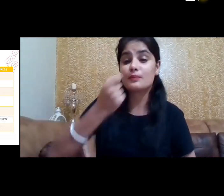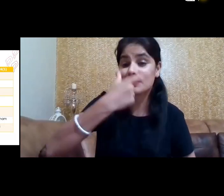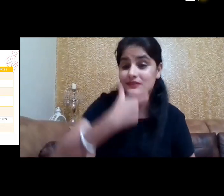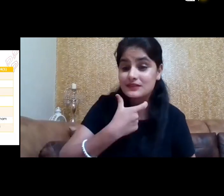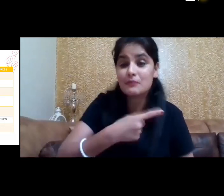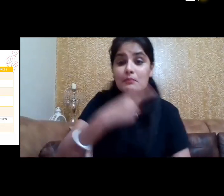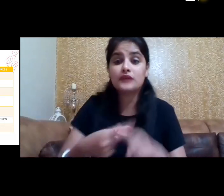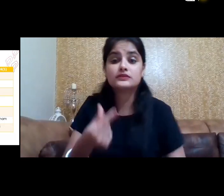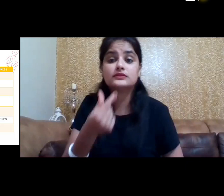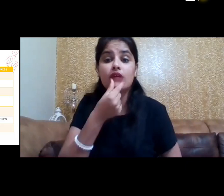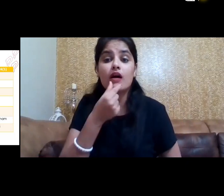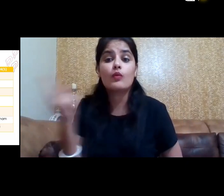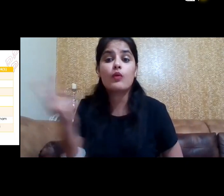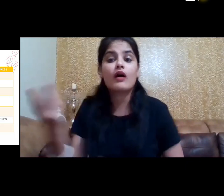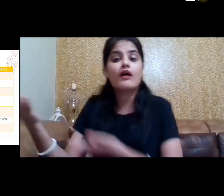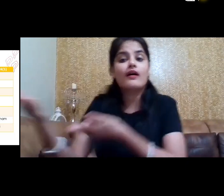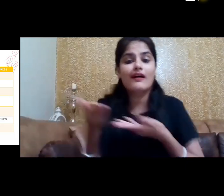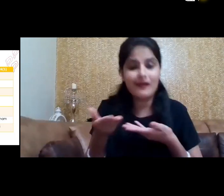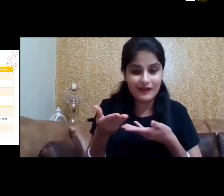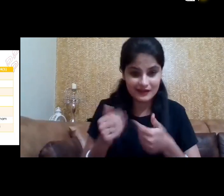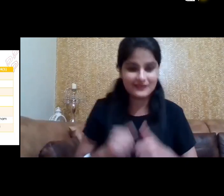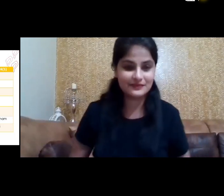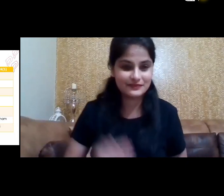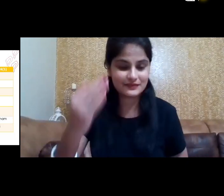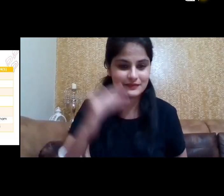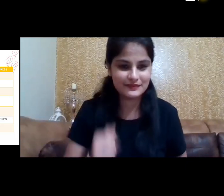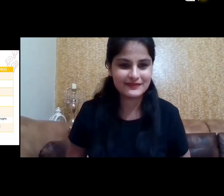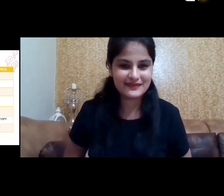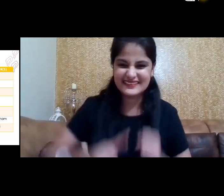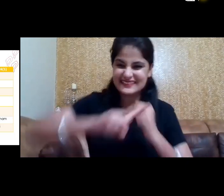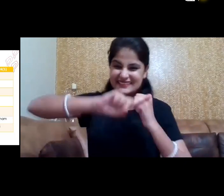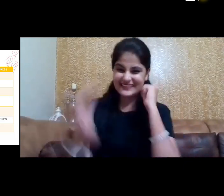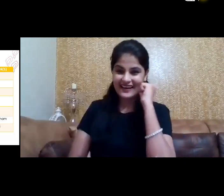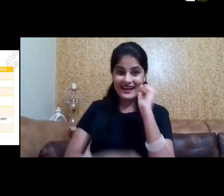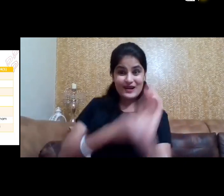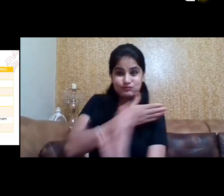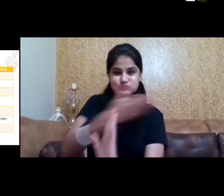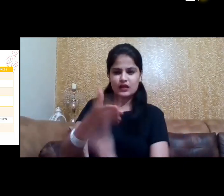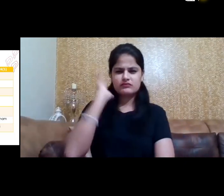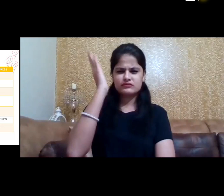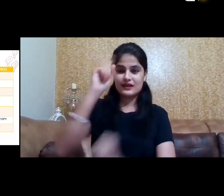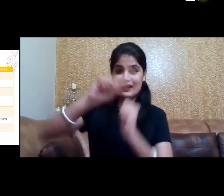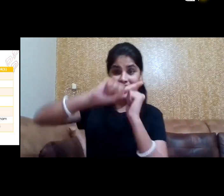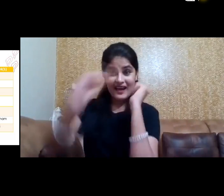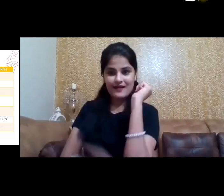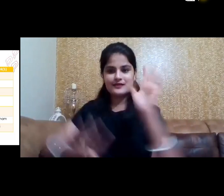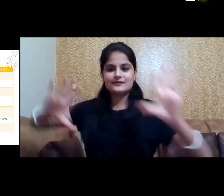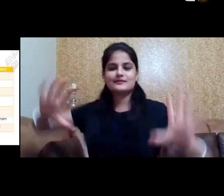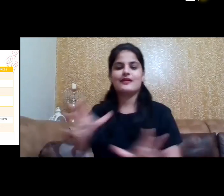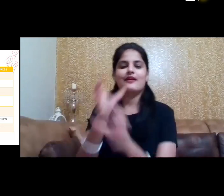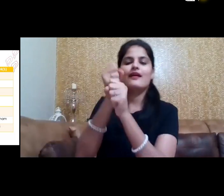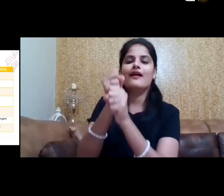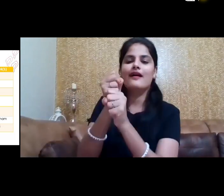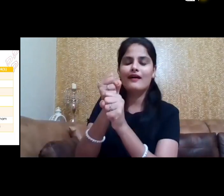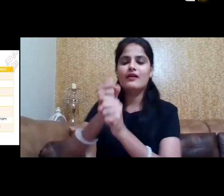we have different deaf role models. Dr. Alim and Gautam will be telling you more about that. And in the end,